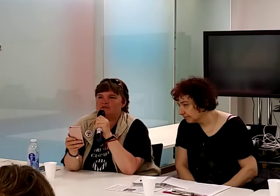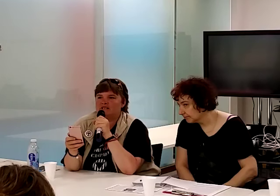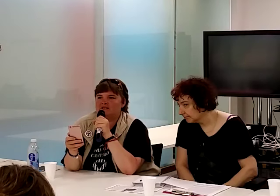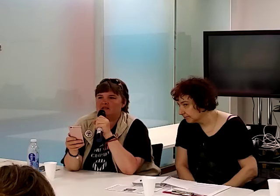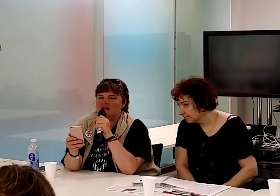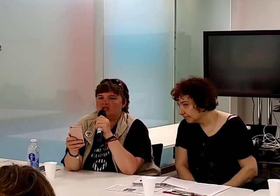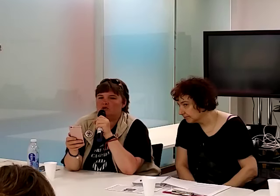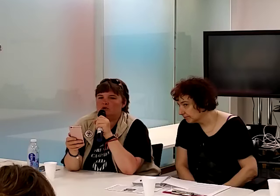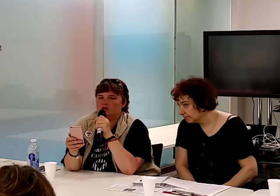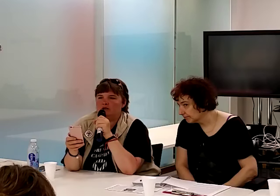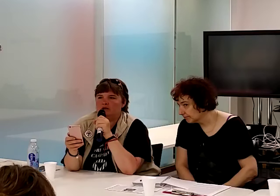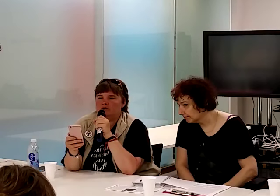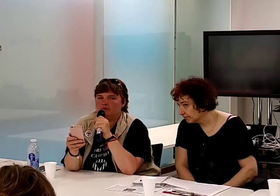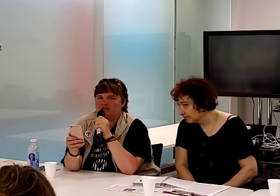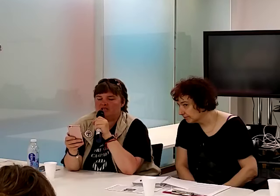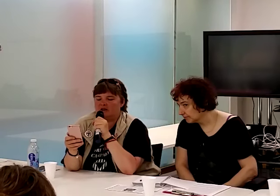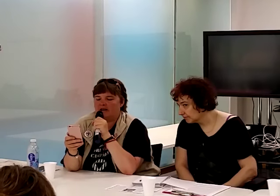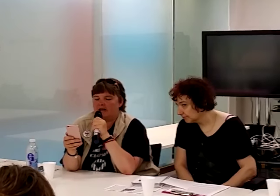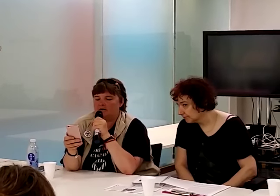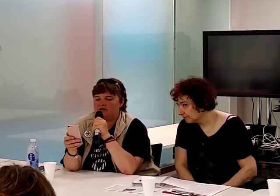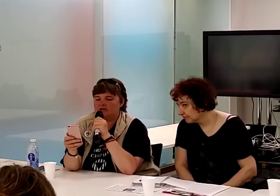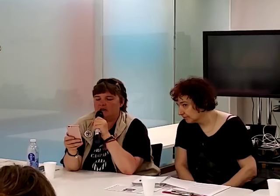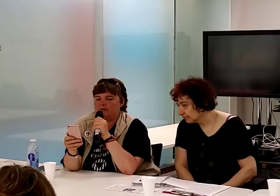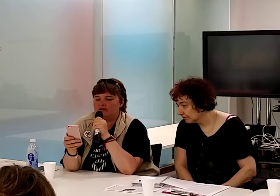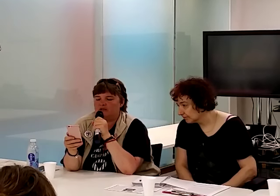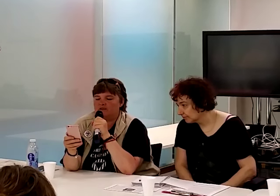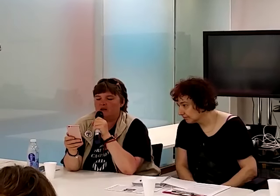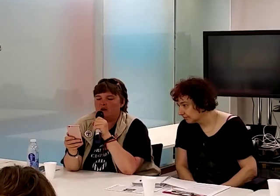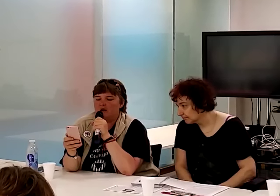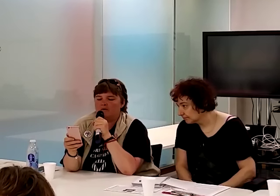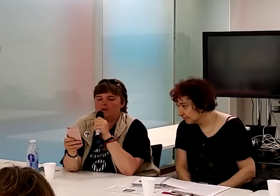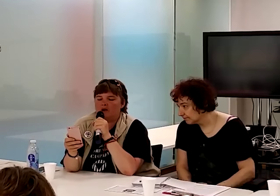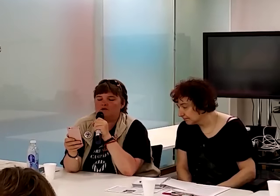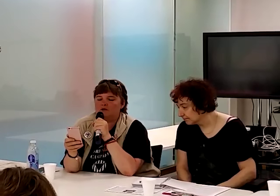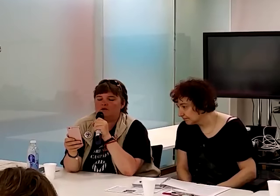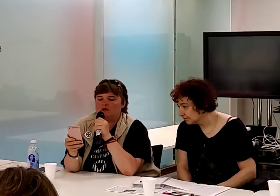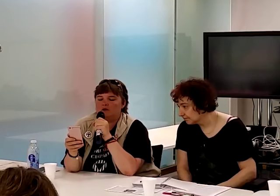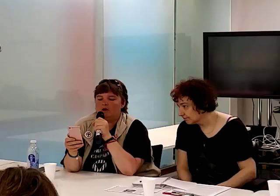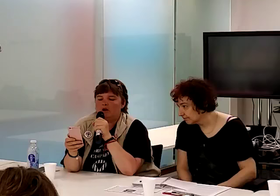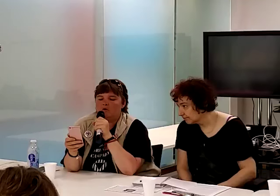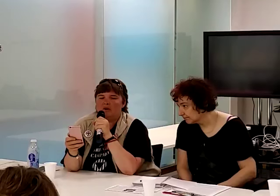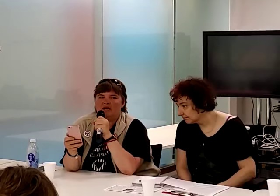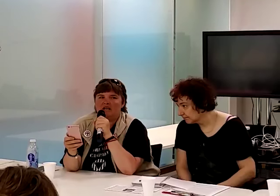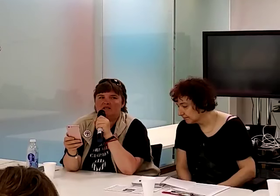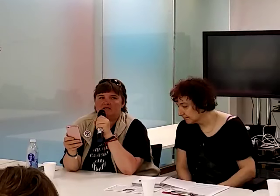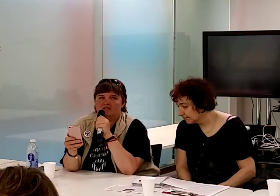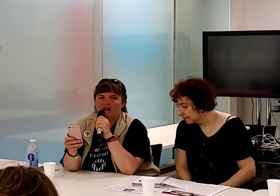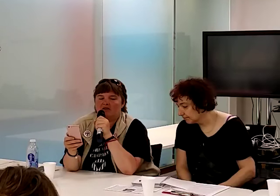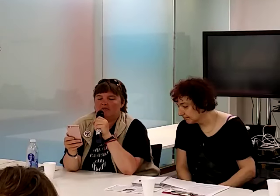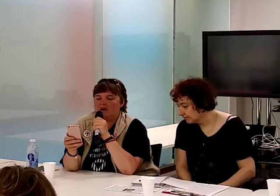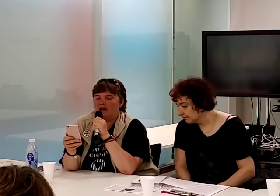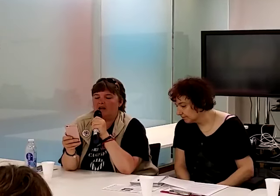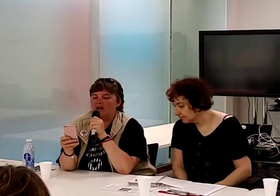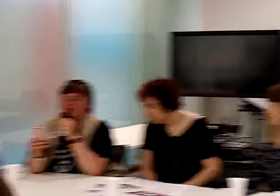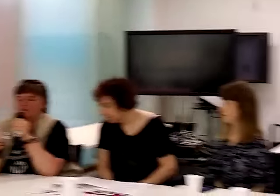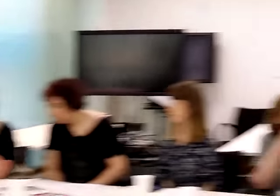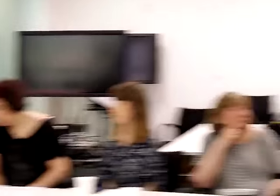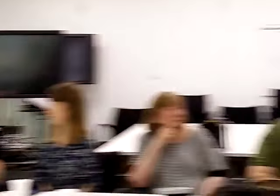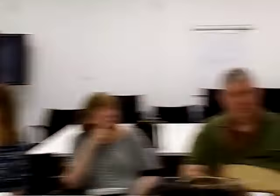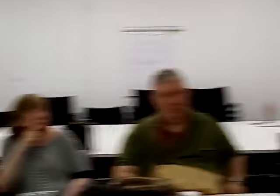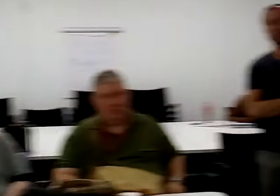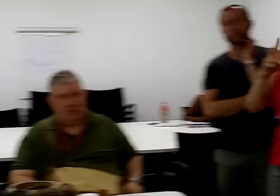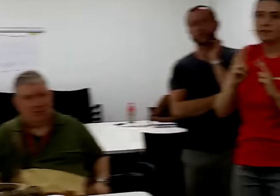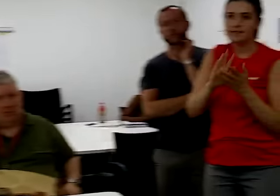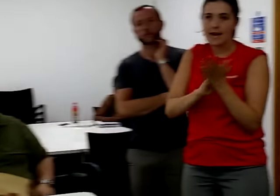Labour, Nugsley is the National Union of British Sign Language Interpreters, for those who do, we need to clarify